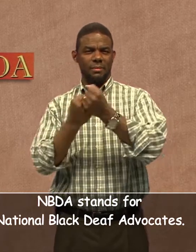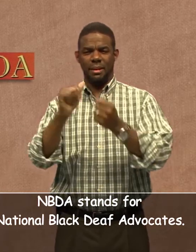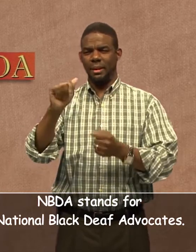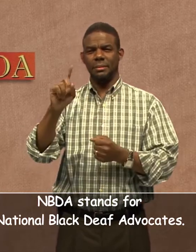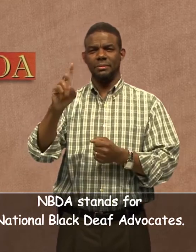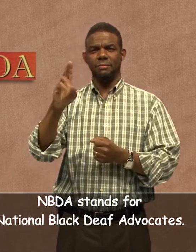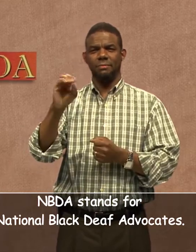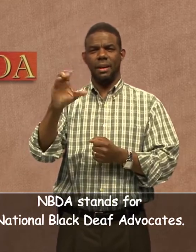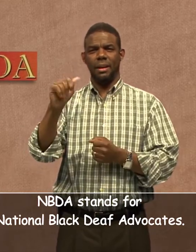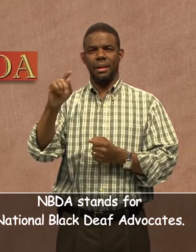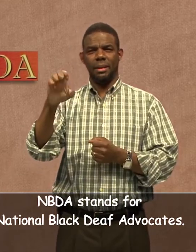Deaf Advocates.